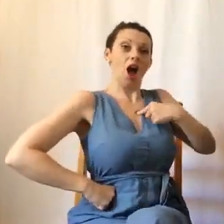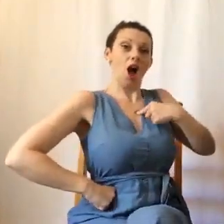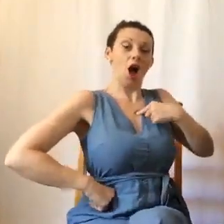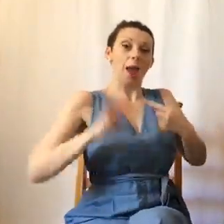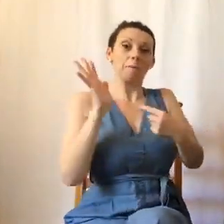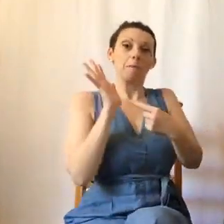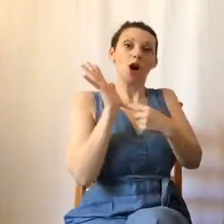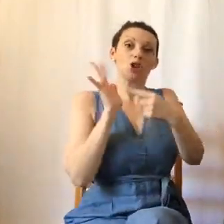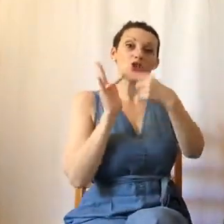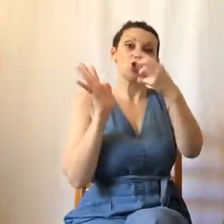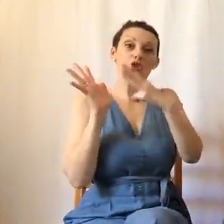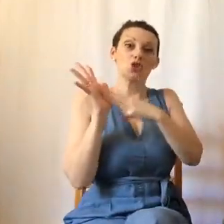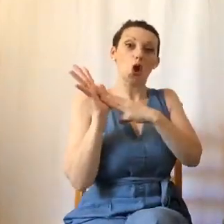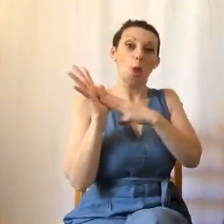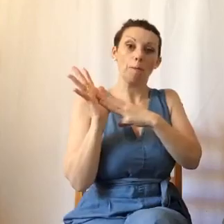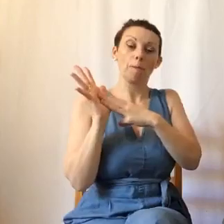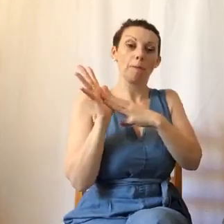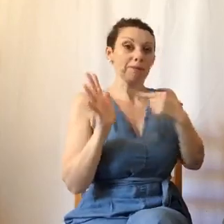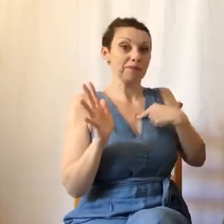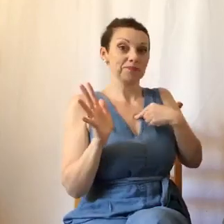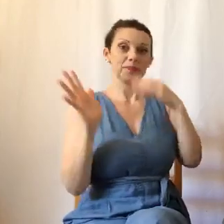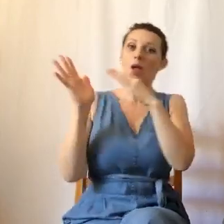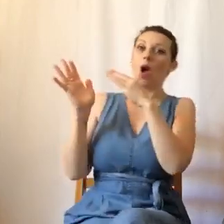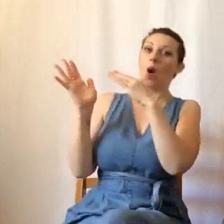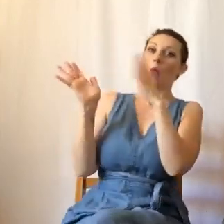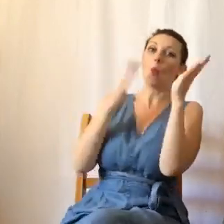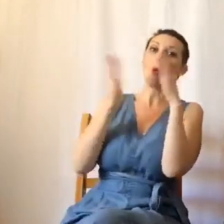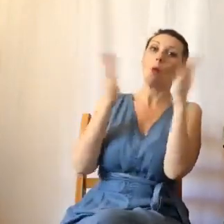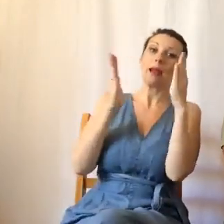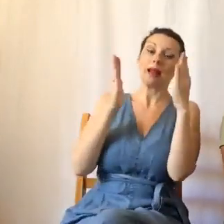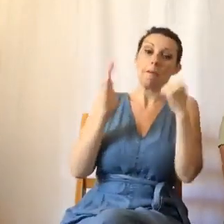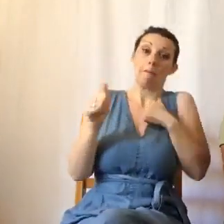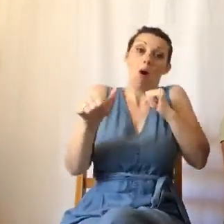strong and funny. She's made my sadness end.